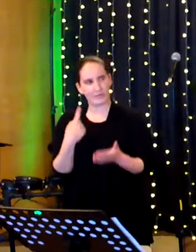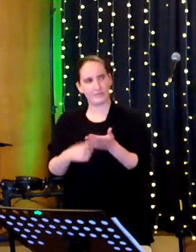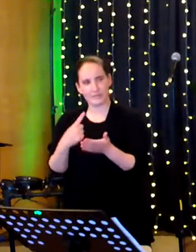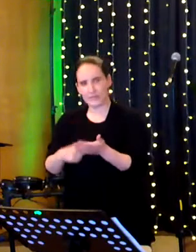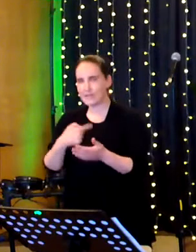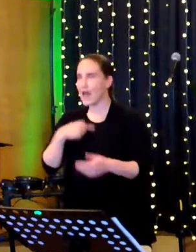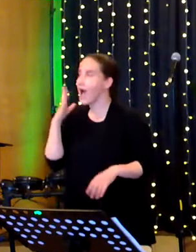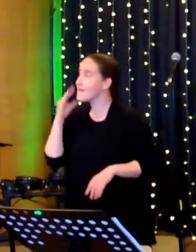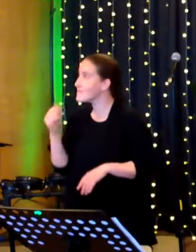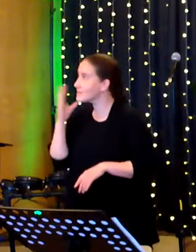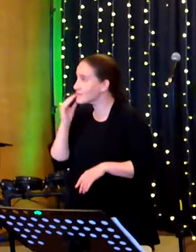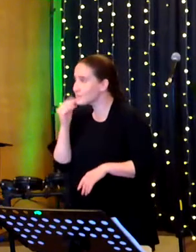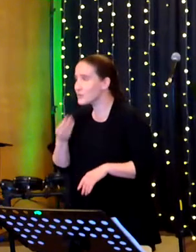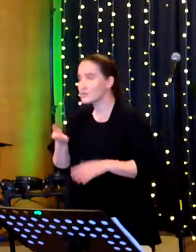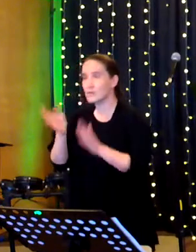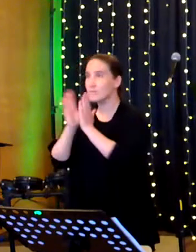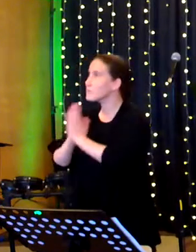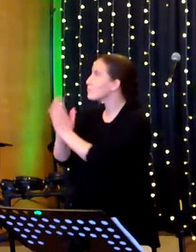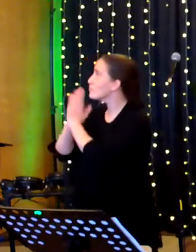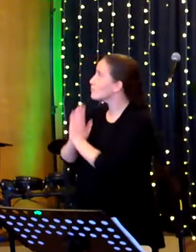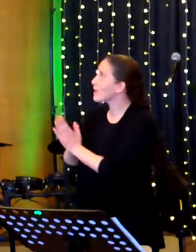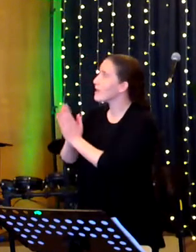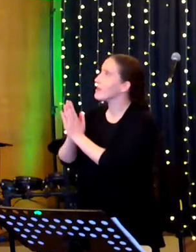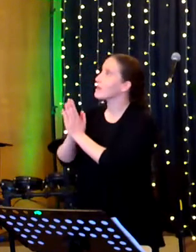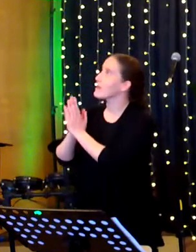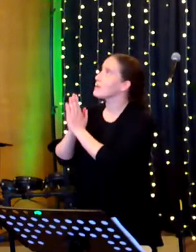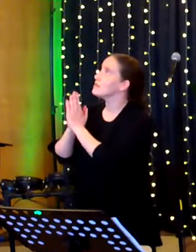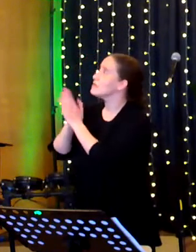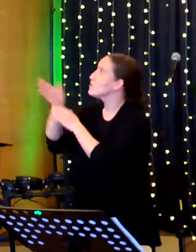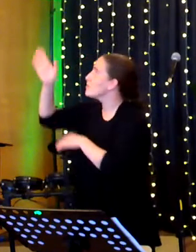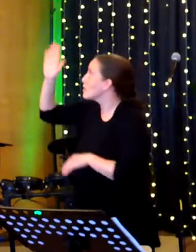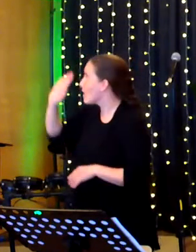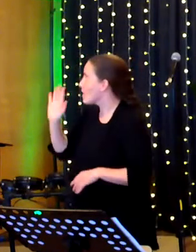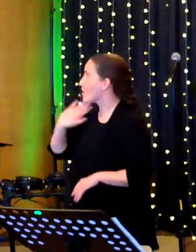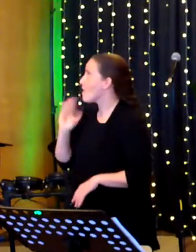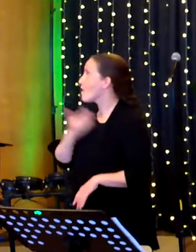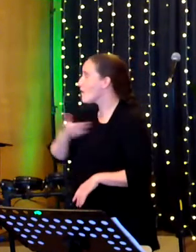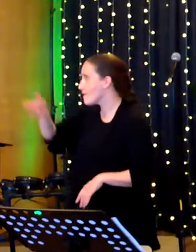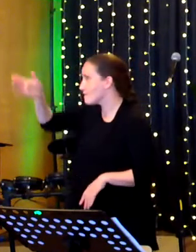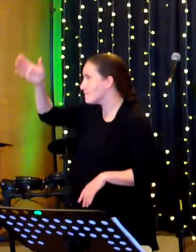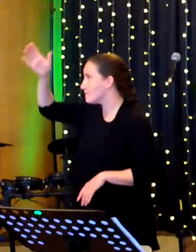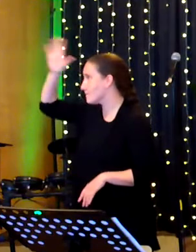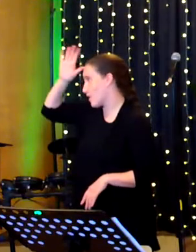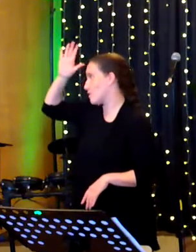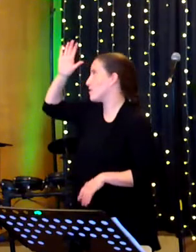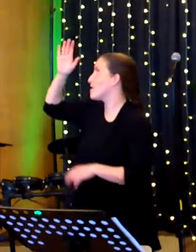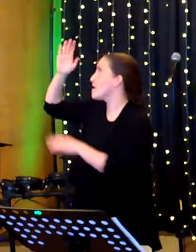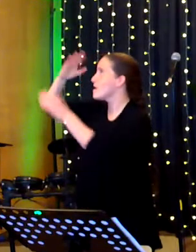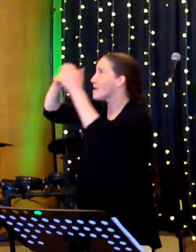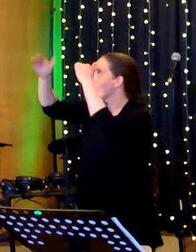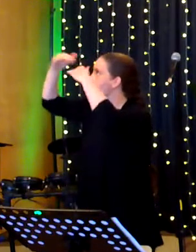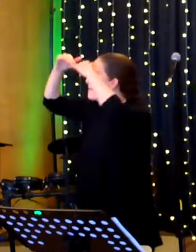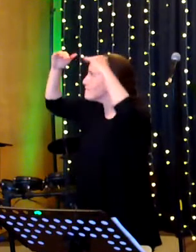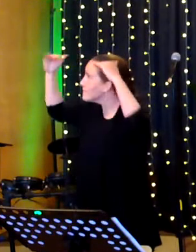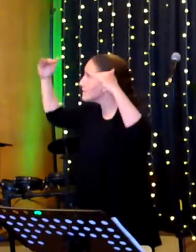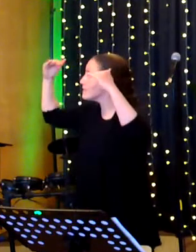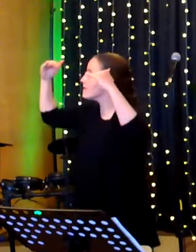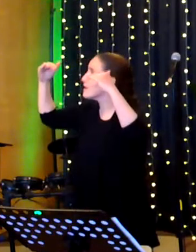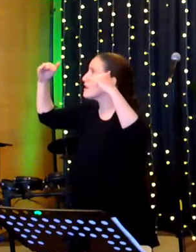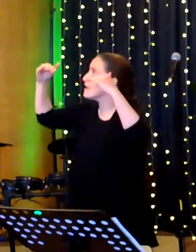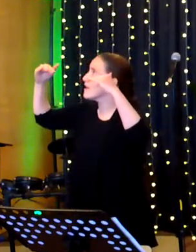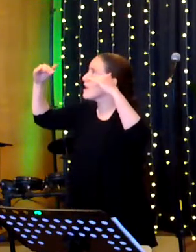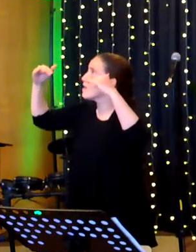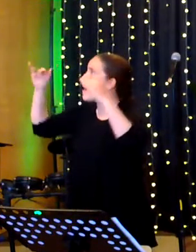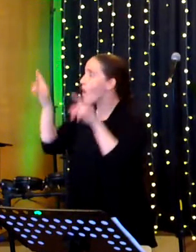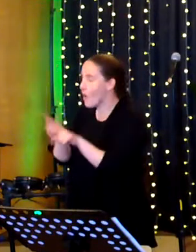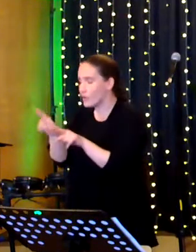too. We pray in the name of God, who is our Father in heaven. We pray in the name of God, in the person of Jesus Christ, who died on